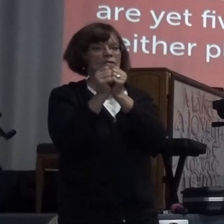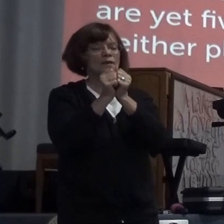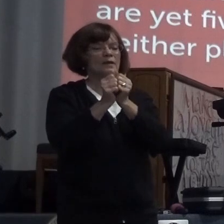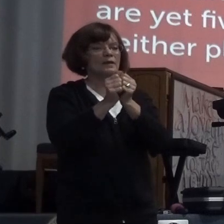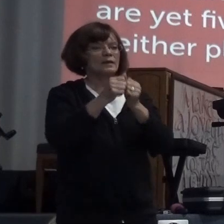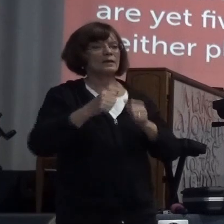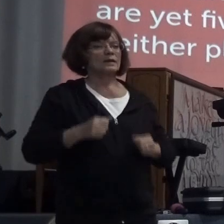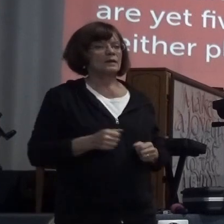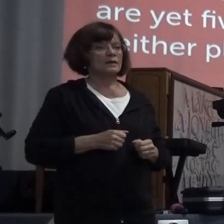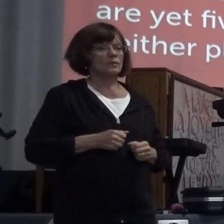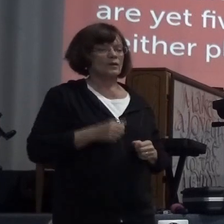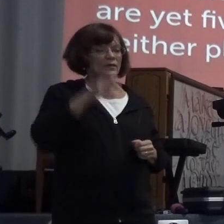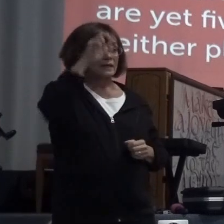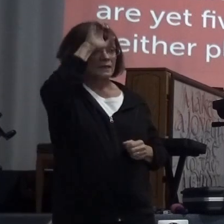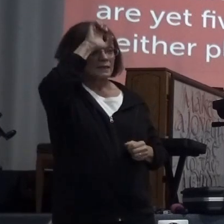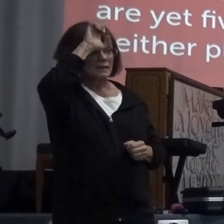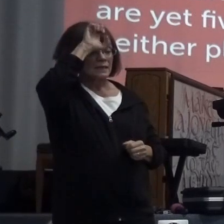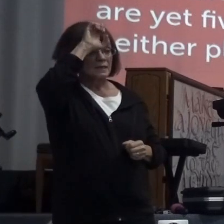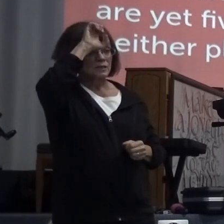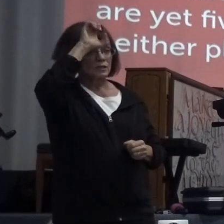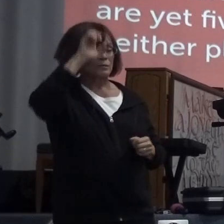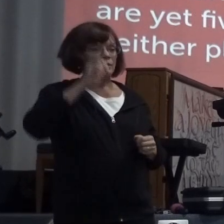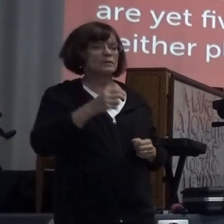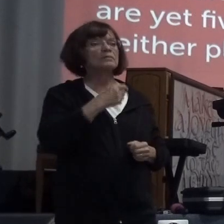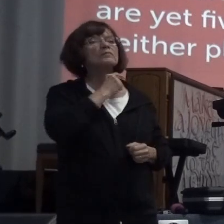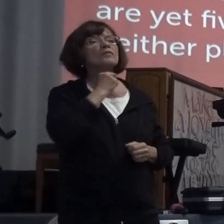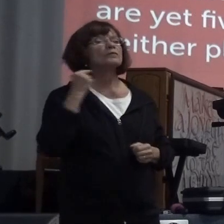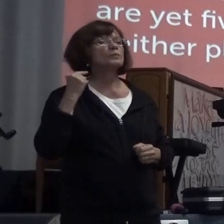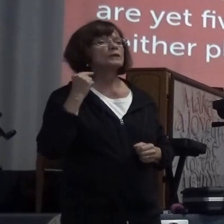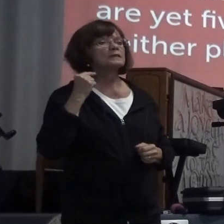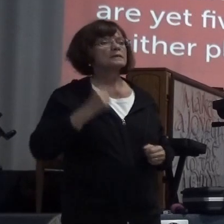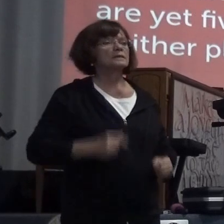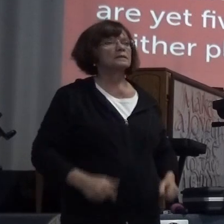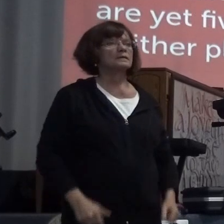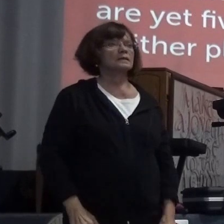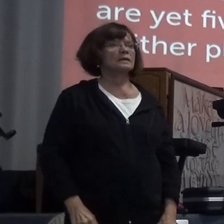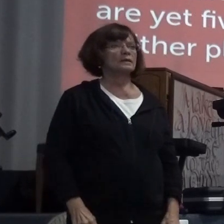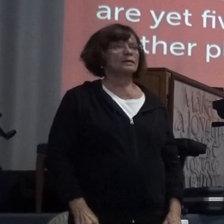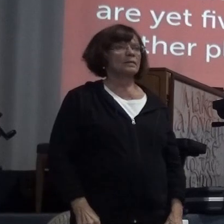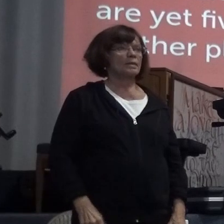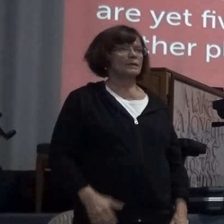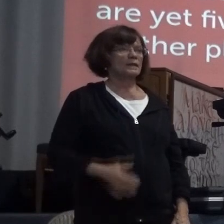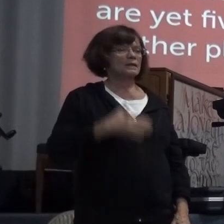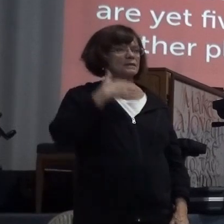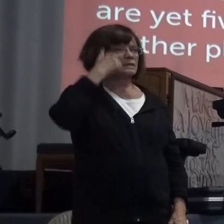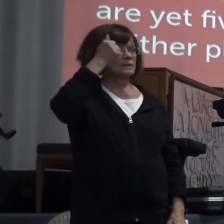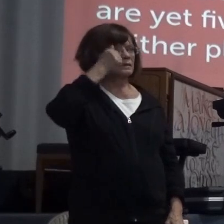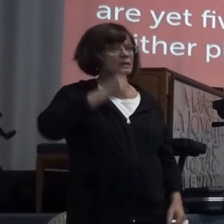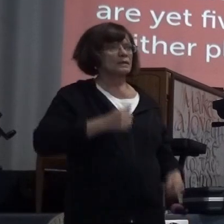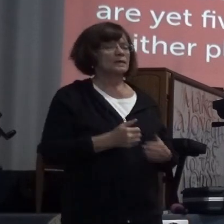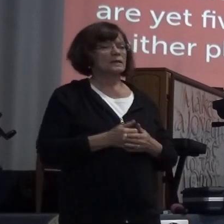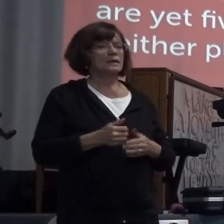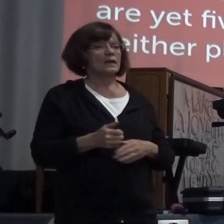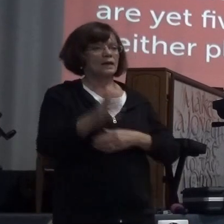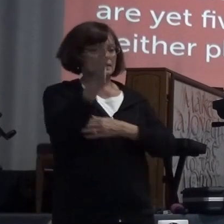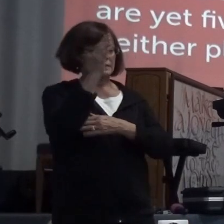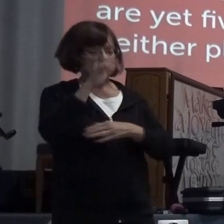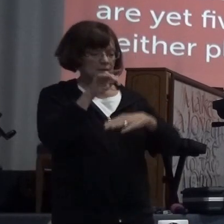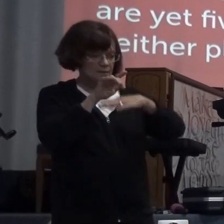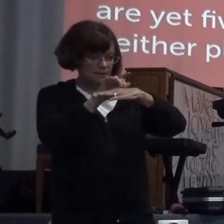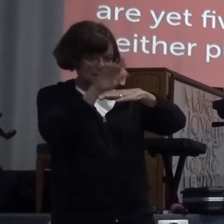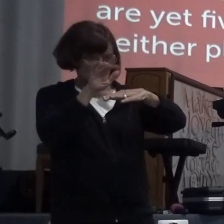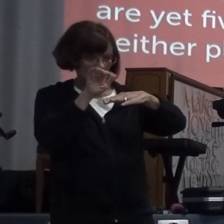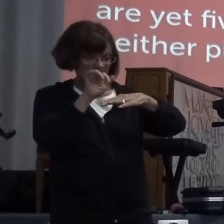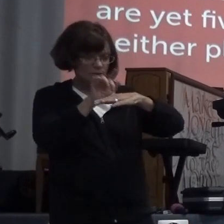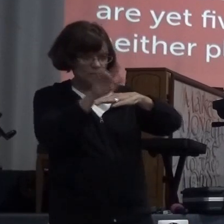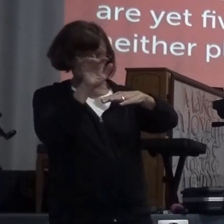But he says, and now do not be distressed or angry with yourselves because you sold me here. For God sent me before you to